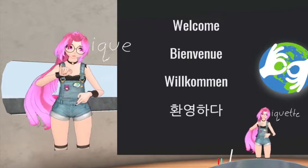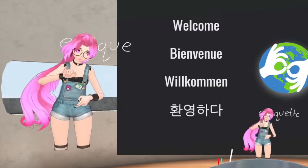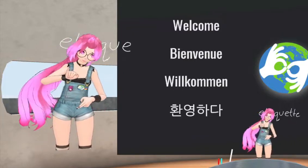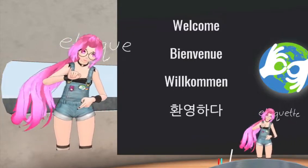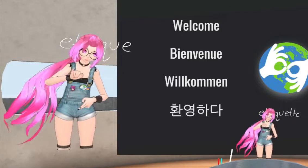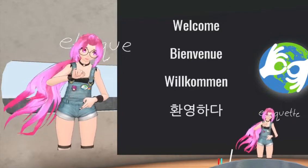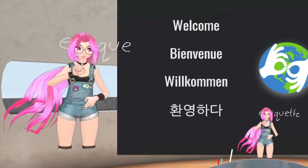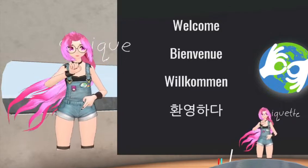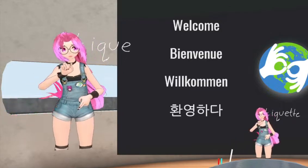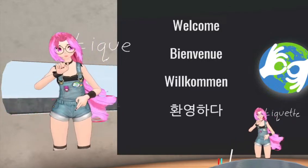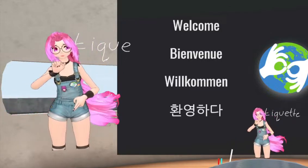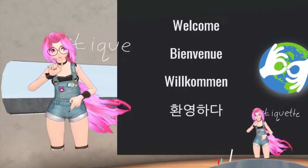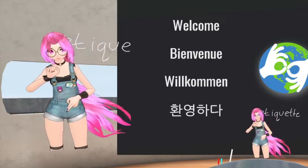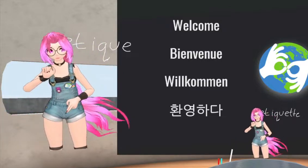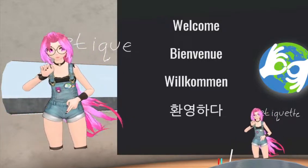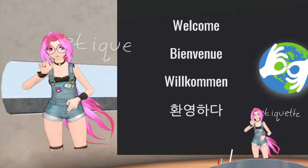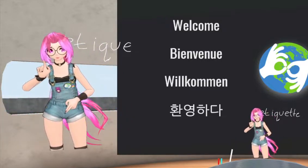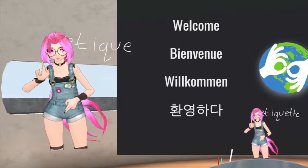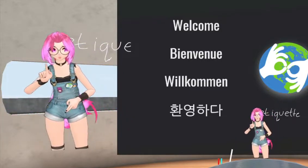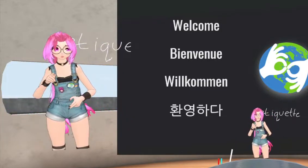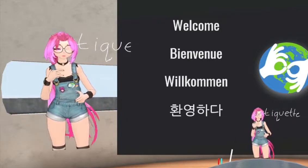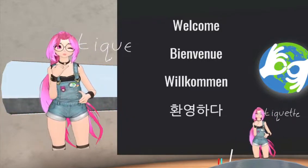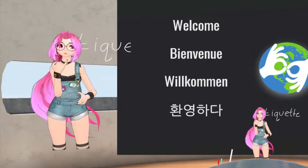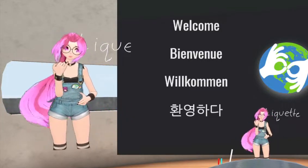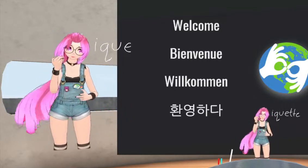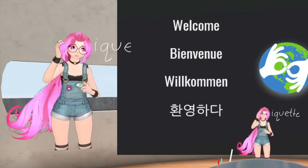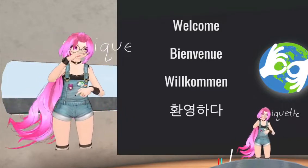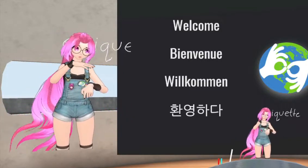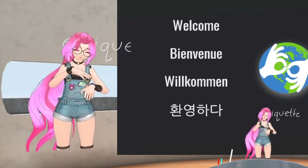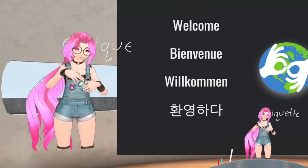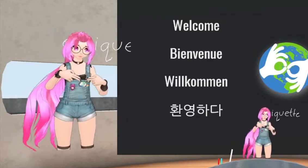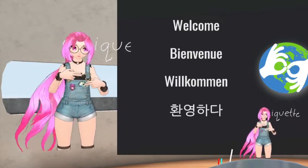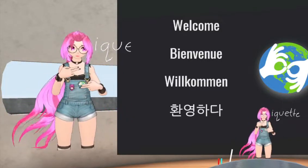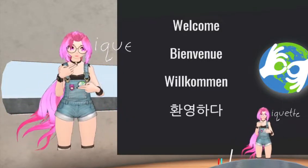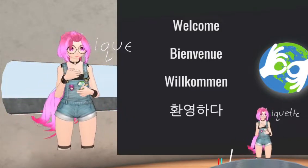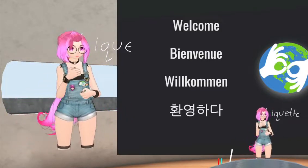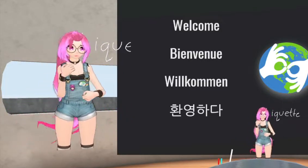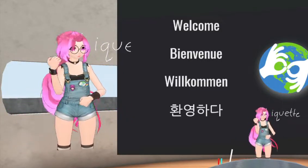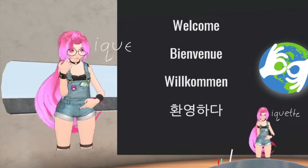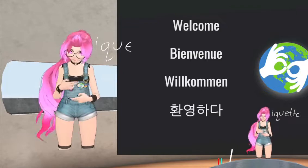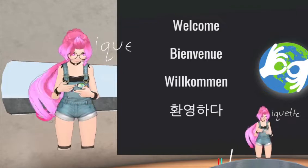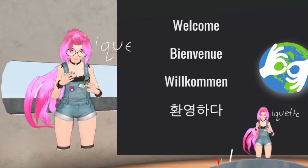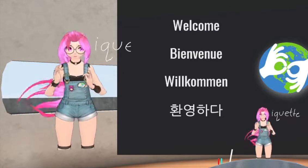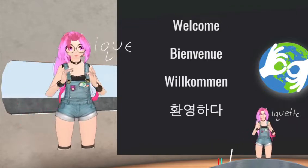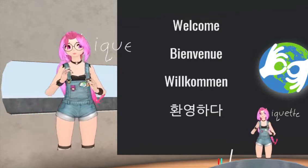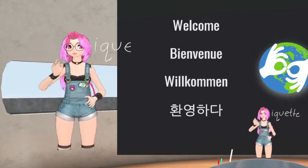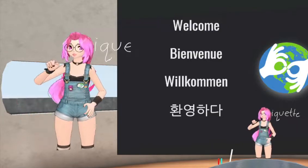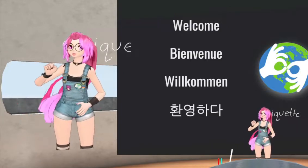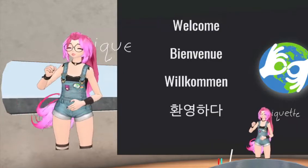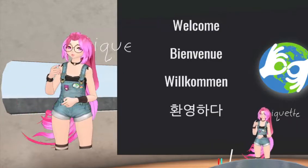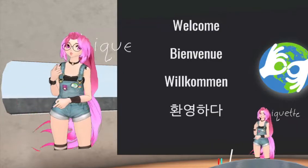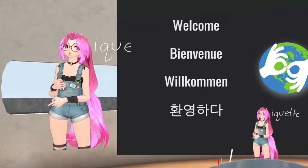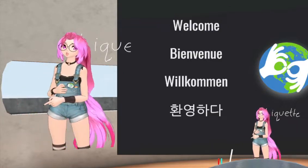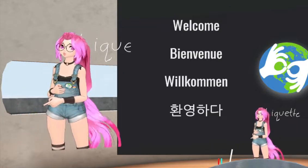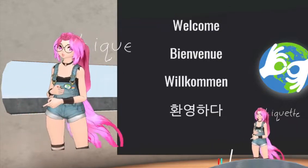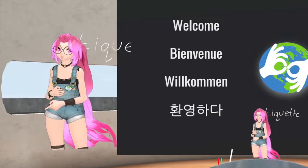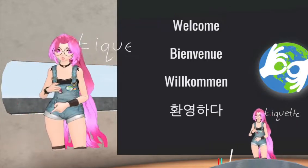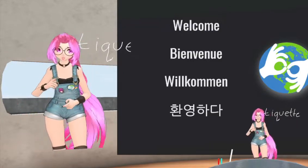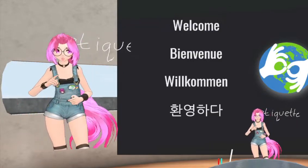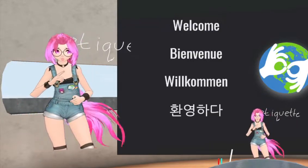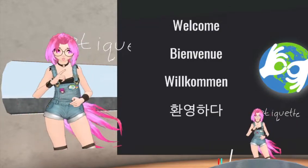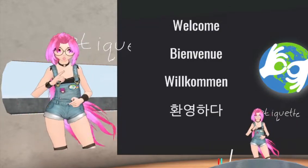doesn't mean that I'm right and he's wrong or vice versa. It just means that we're signed differently. Same with DM and Zaid and everyone